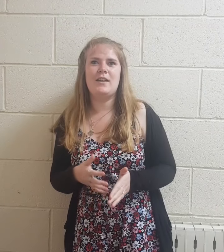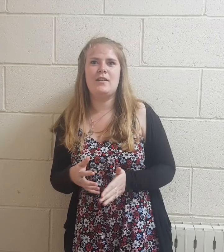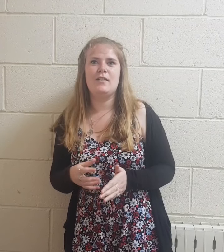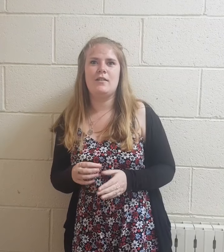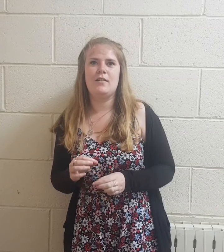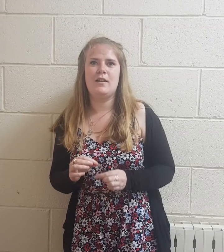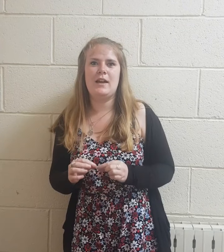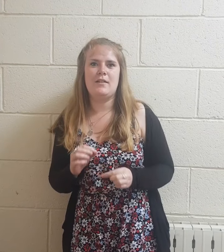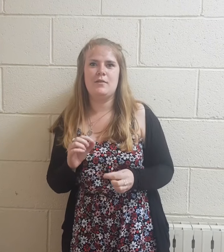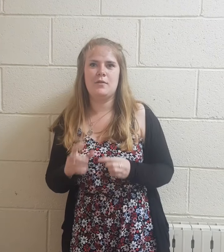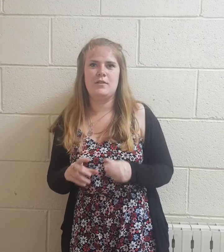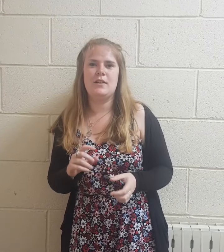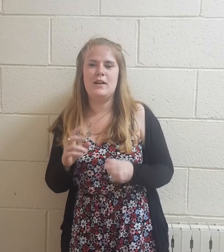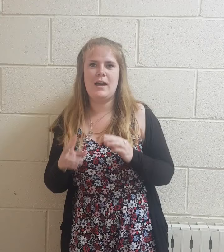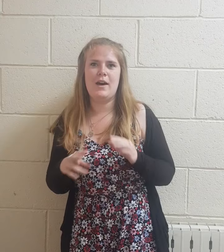Yeah.